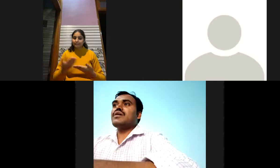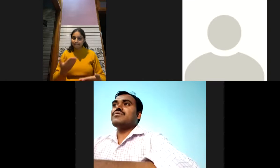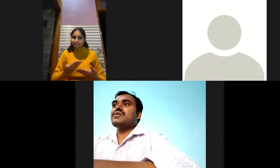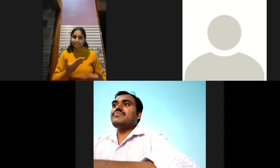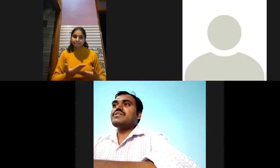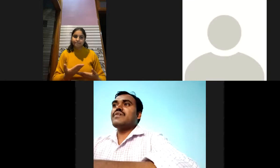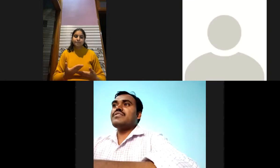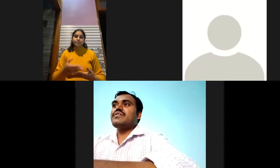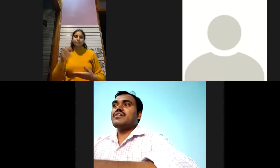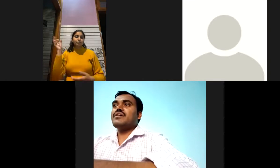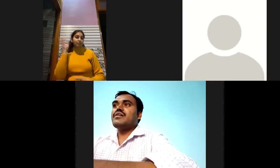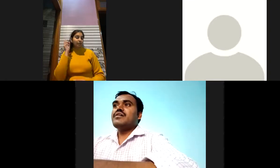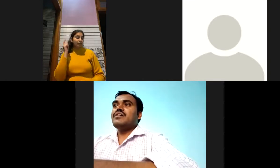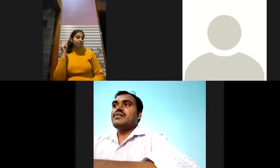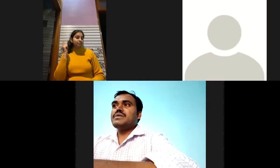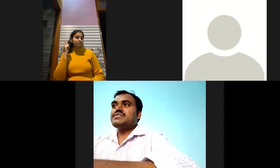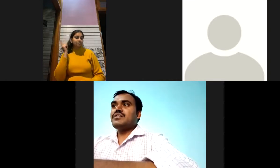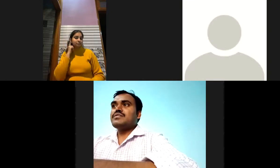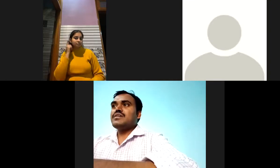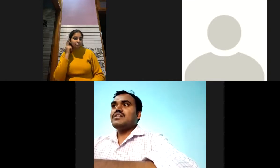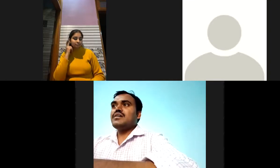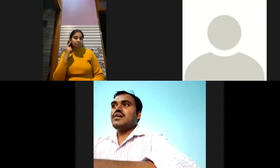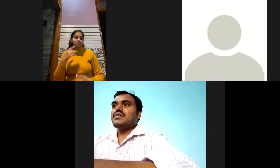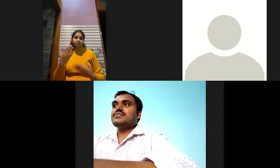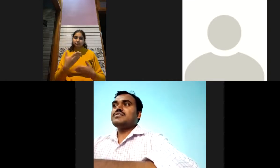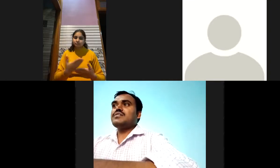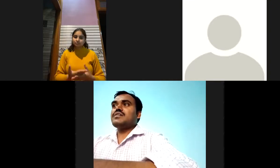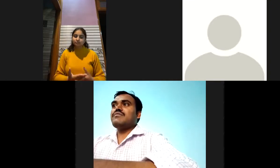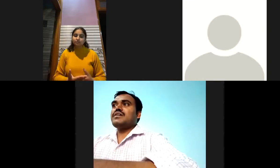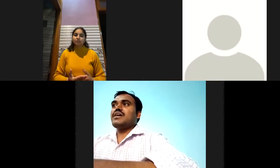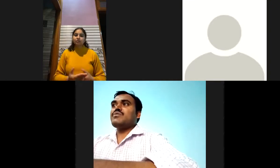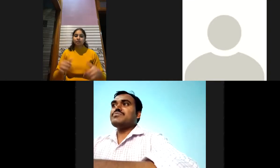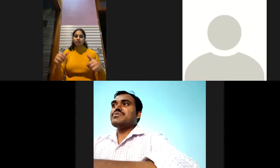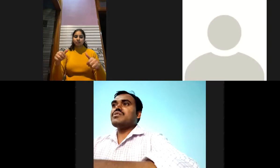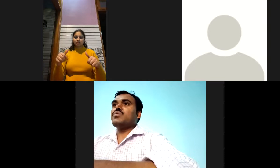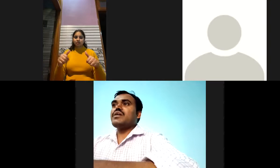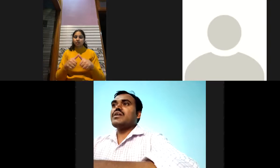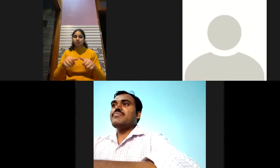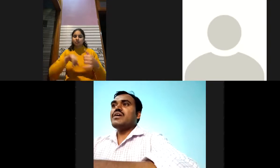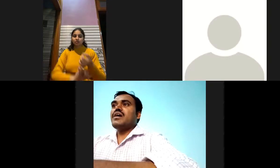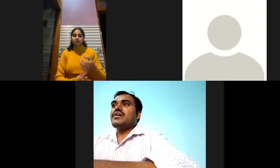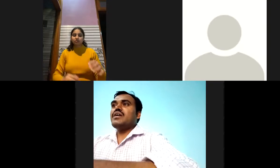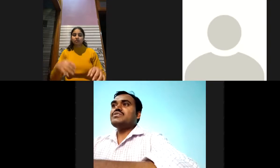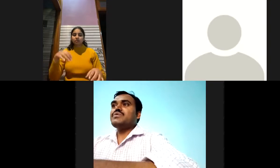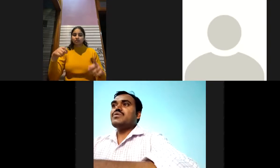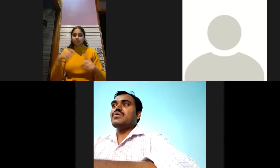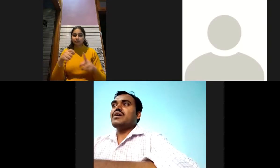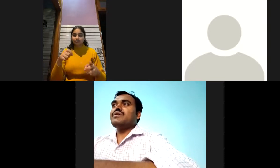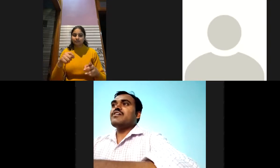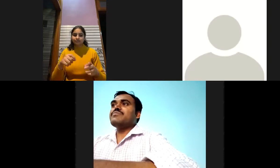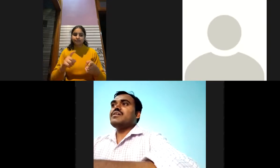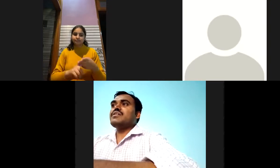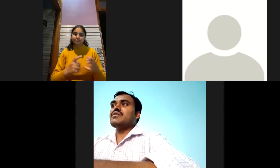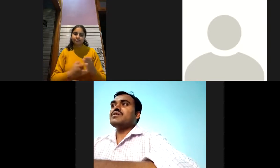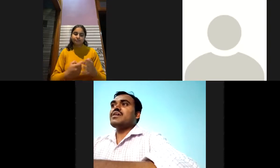sound around him. His father, Herr Mazeroth, said, Oscar will take over business one day. At last, we know why we